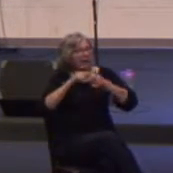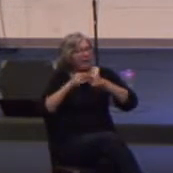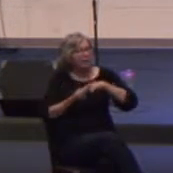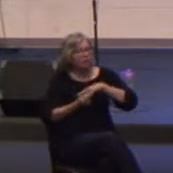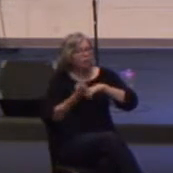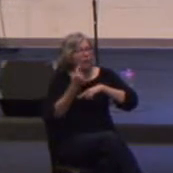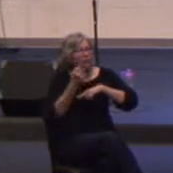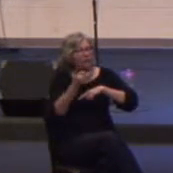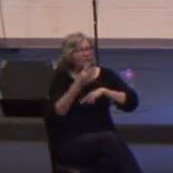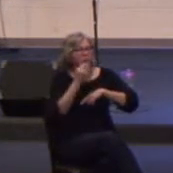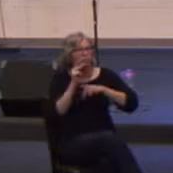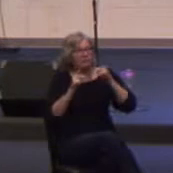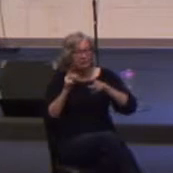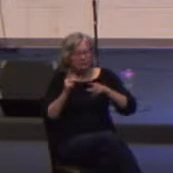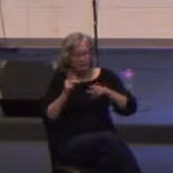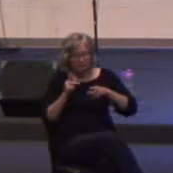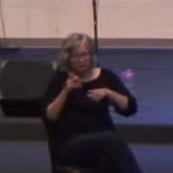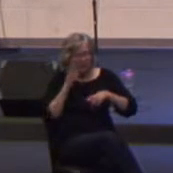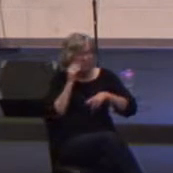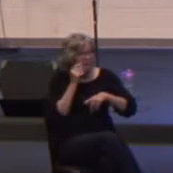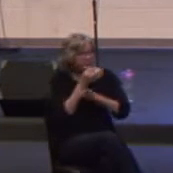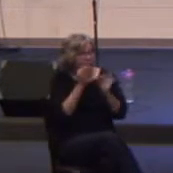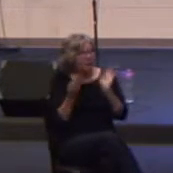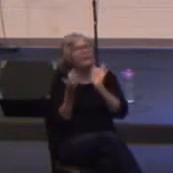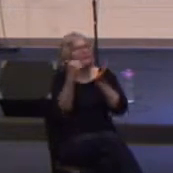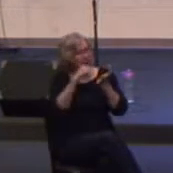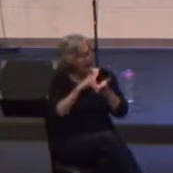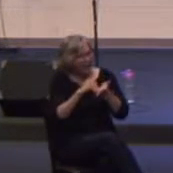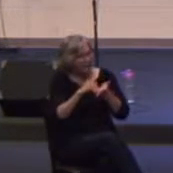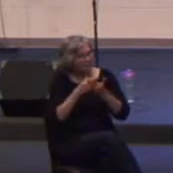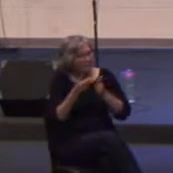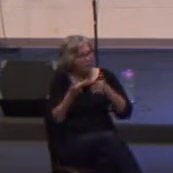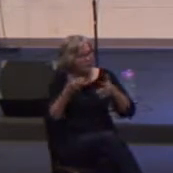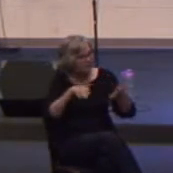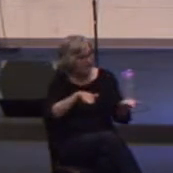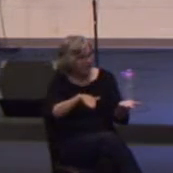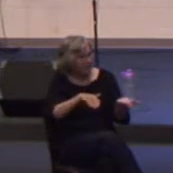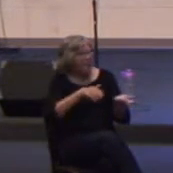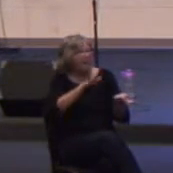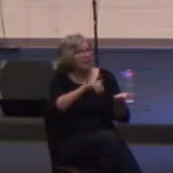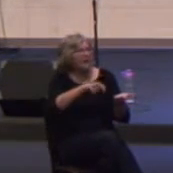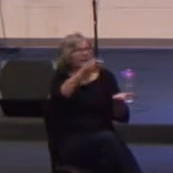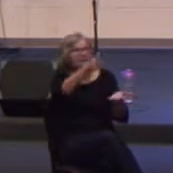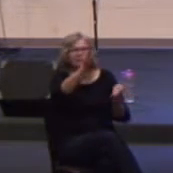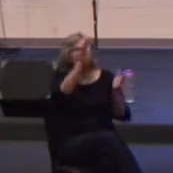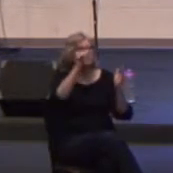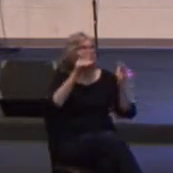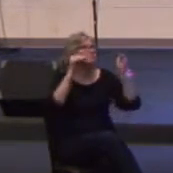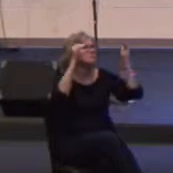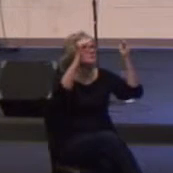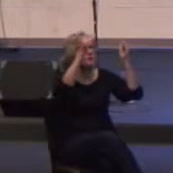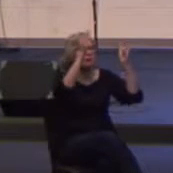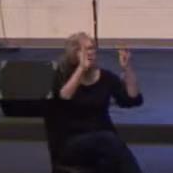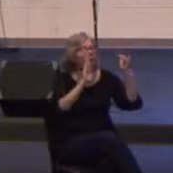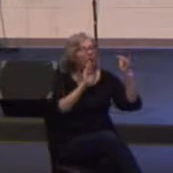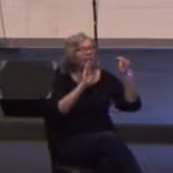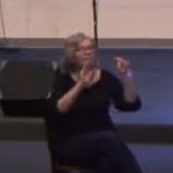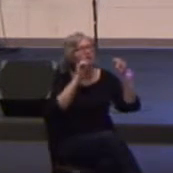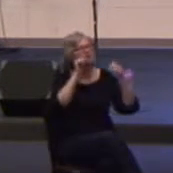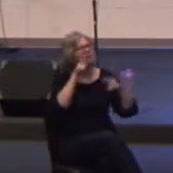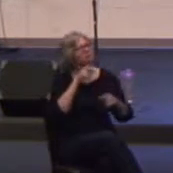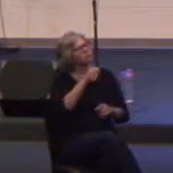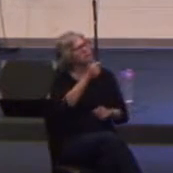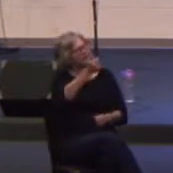freed yet again from certain death by this great God that you worship. Just put yourself in that